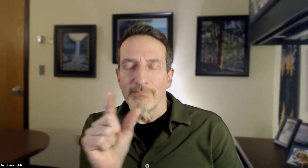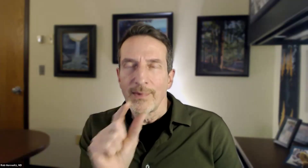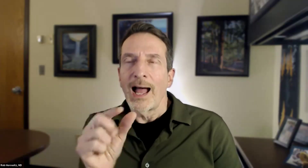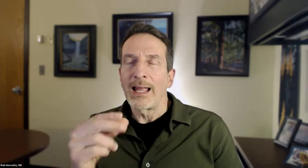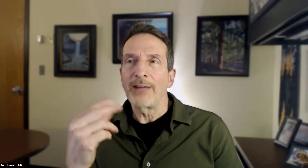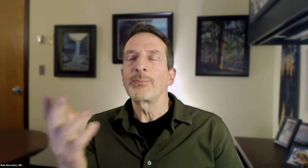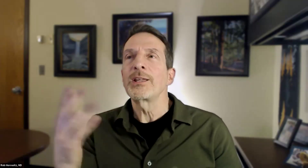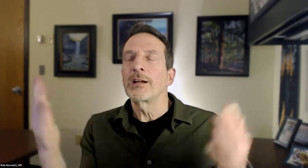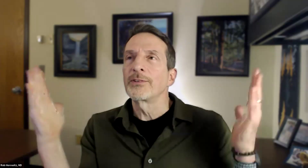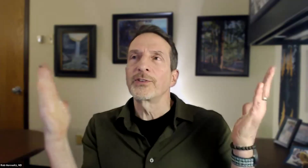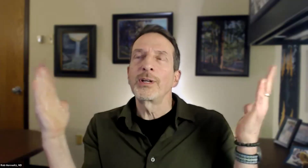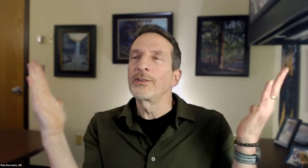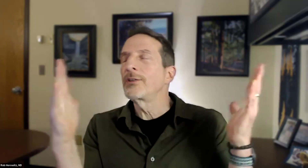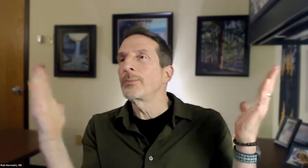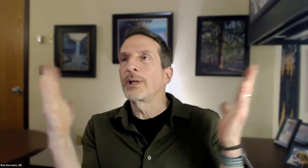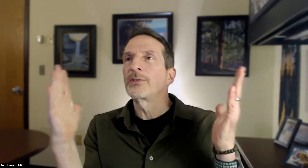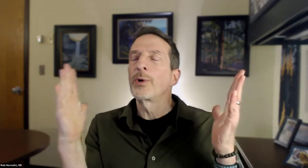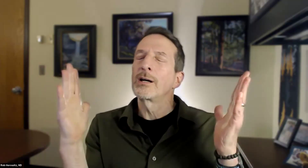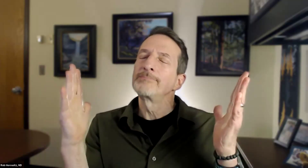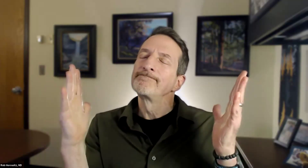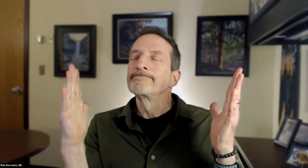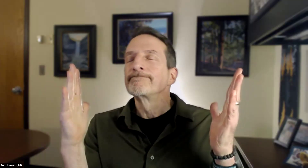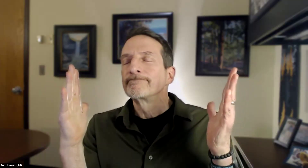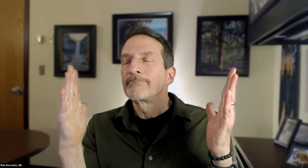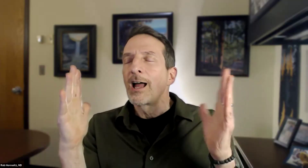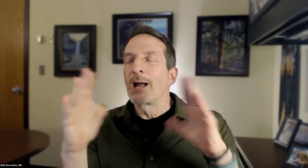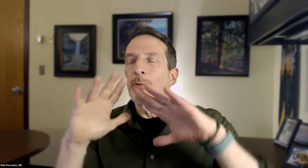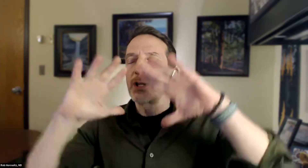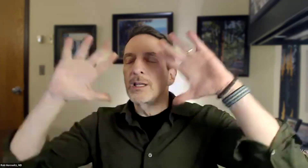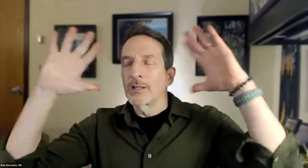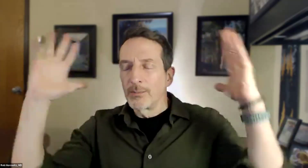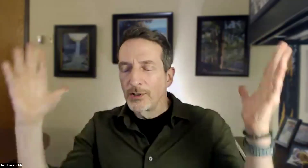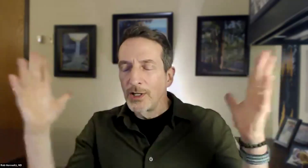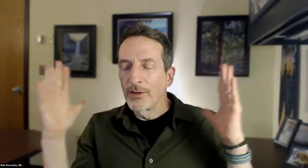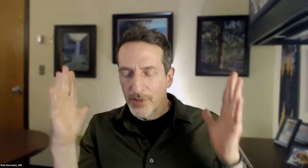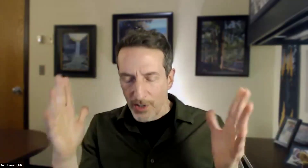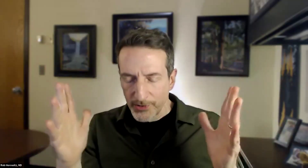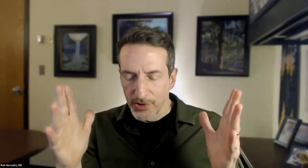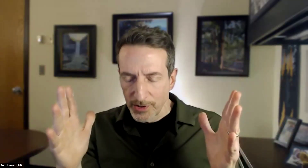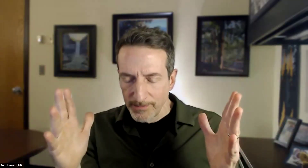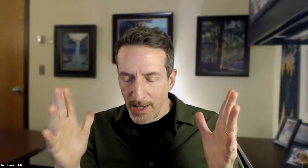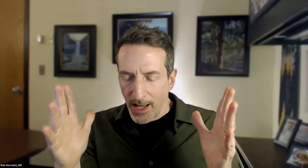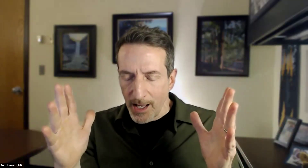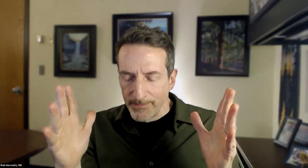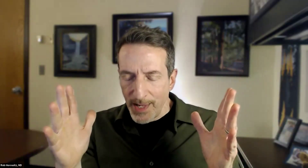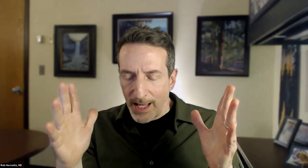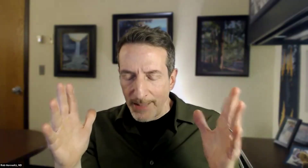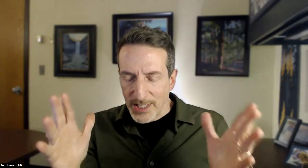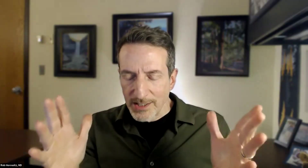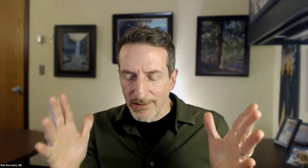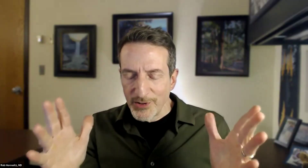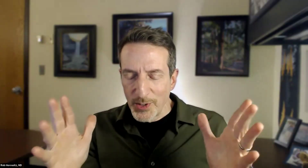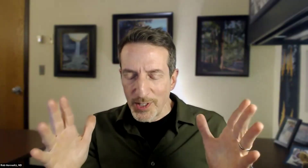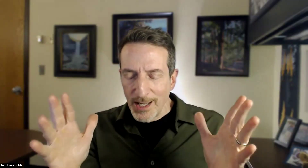is, I have to be careful. So here's another place where I'm working in a community, there's a culture.